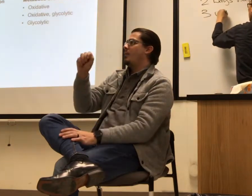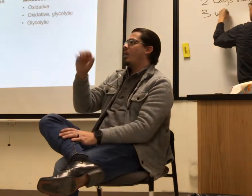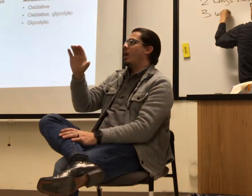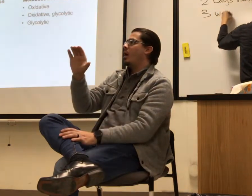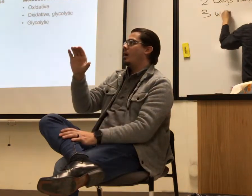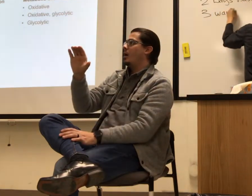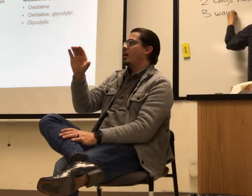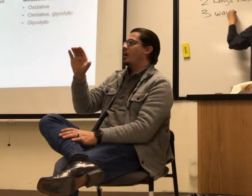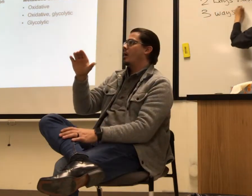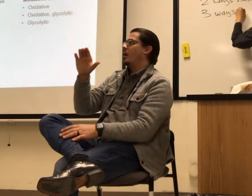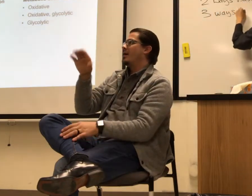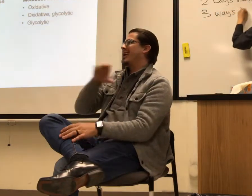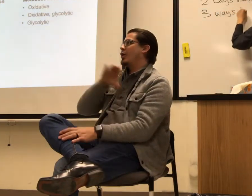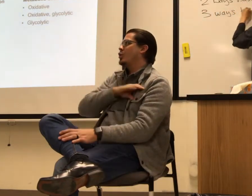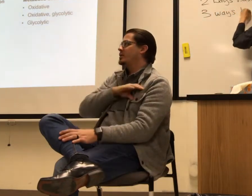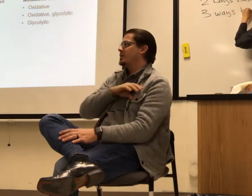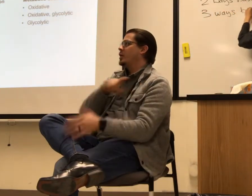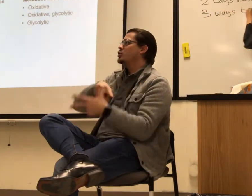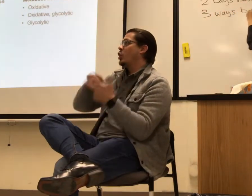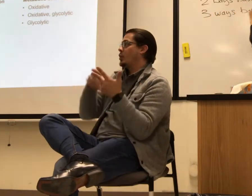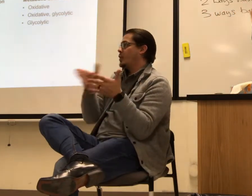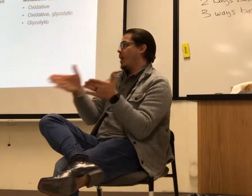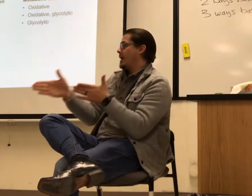Three ways